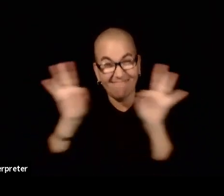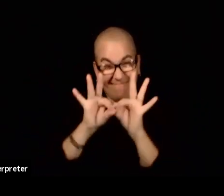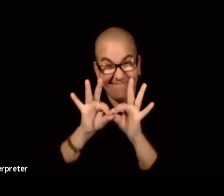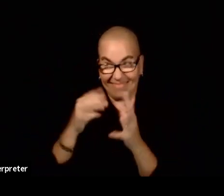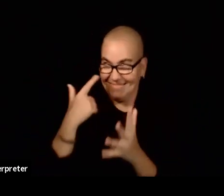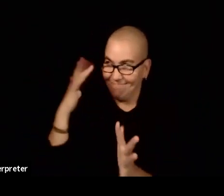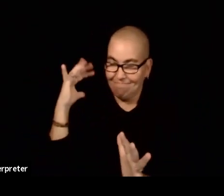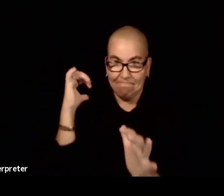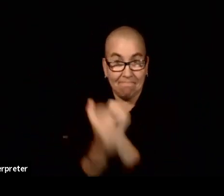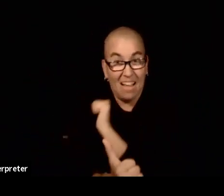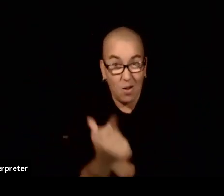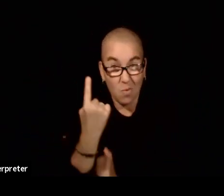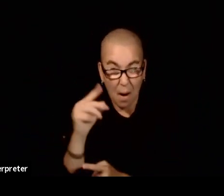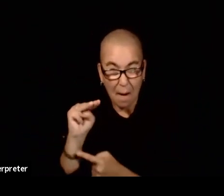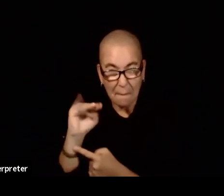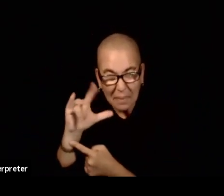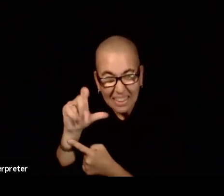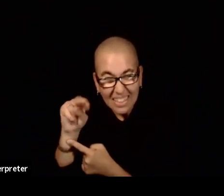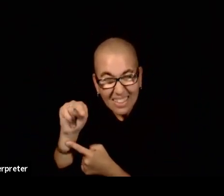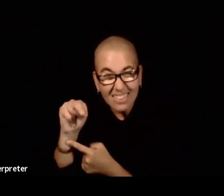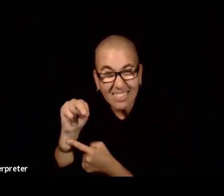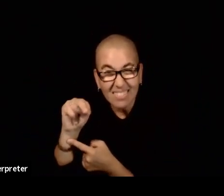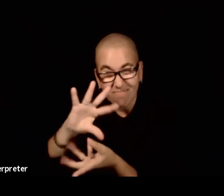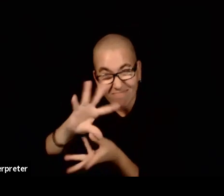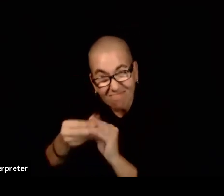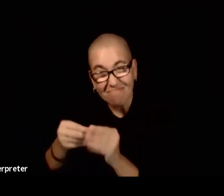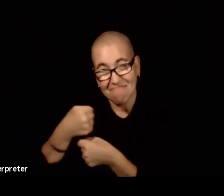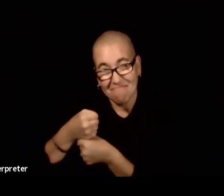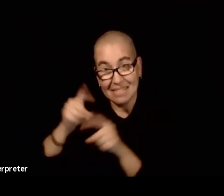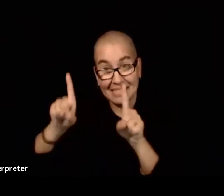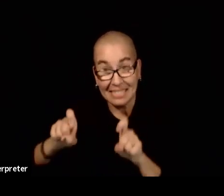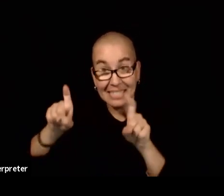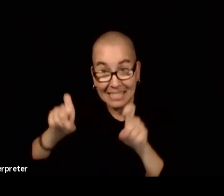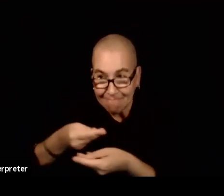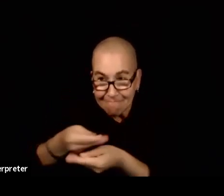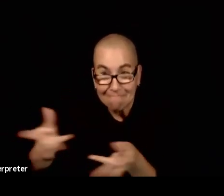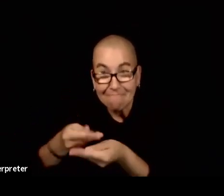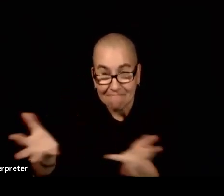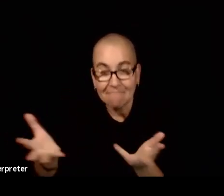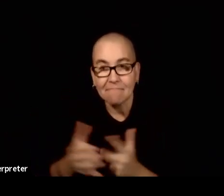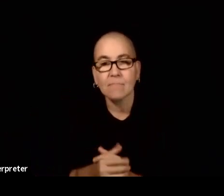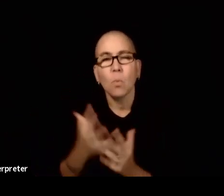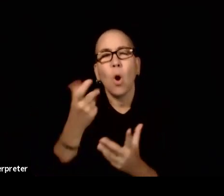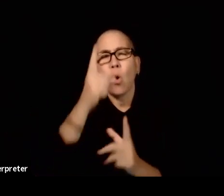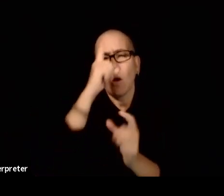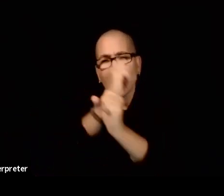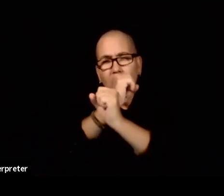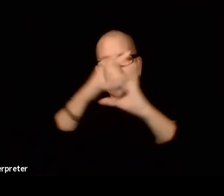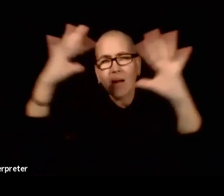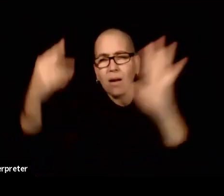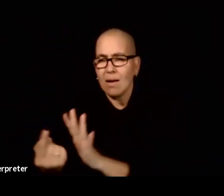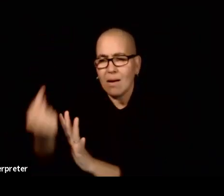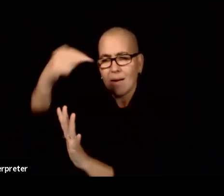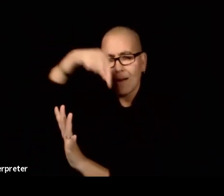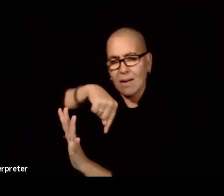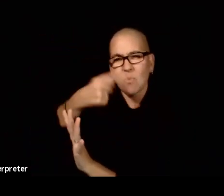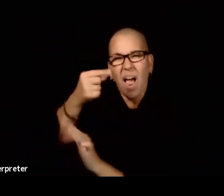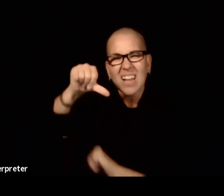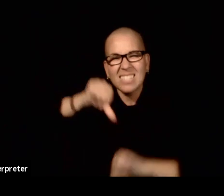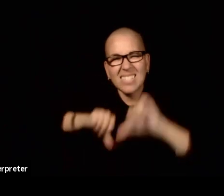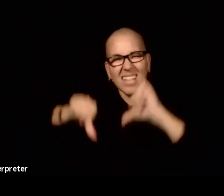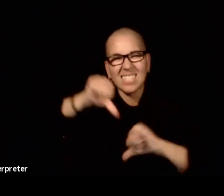into some of the scientific work that is ongoing behind that. So with that, Mike, I'll turn it back to you for opening up the